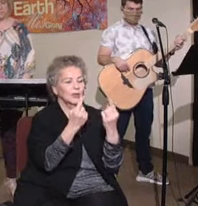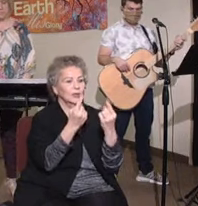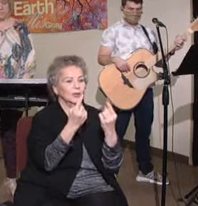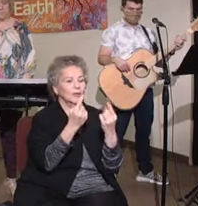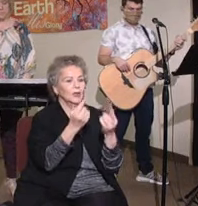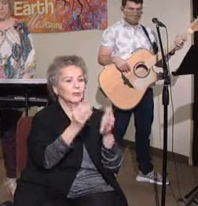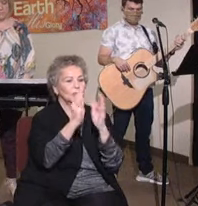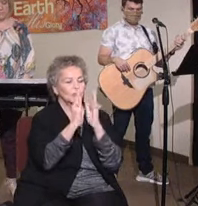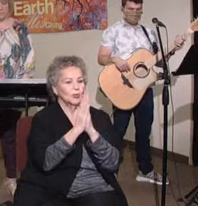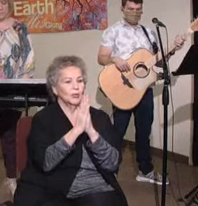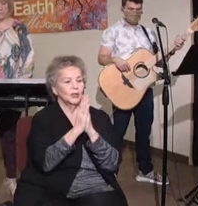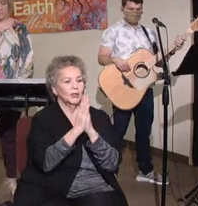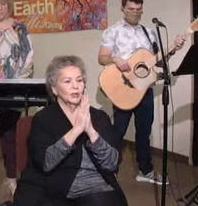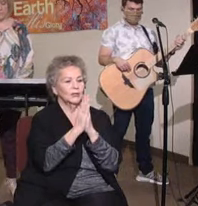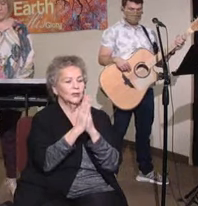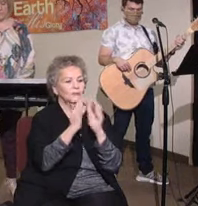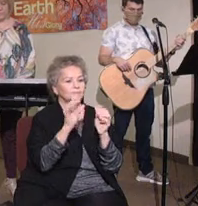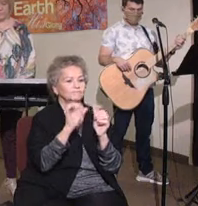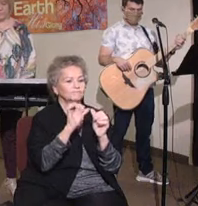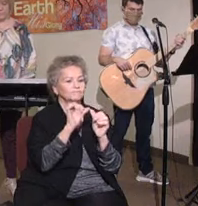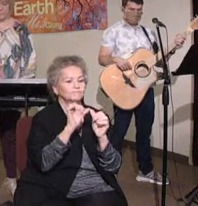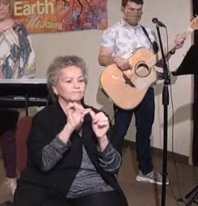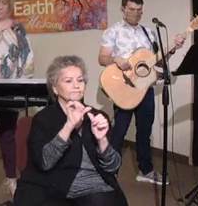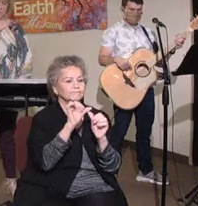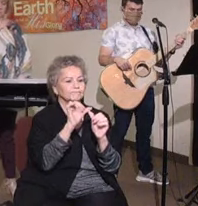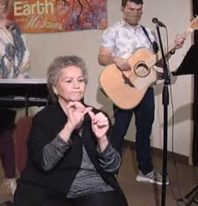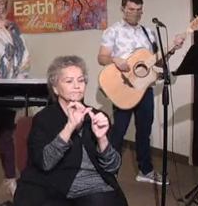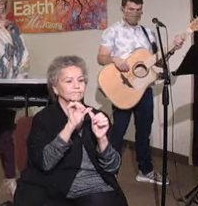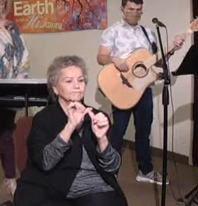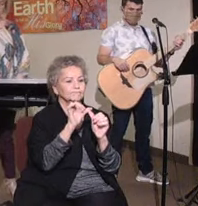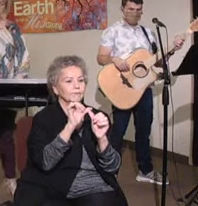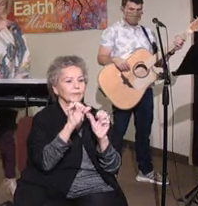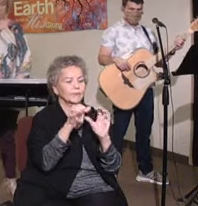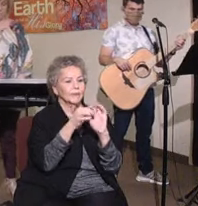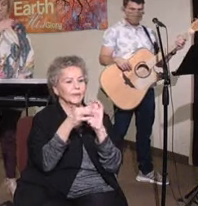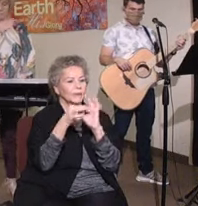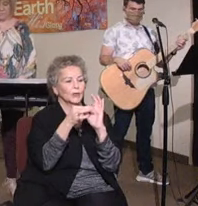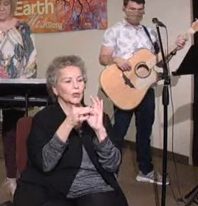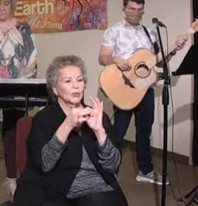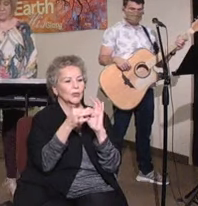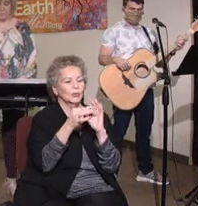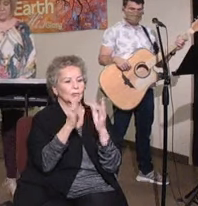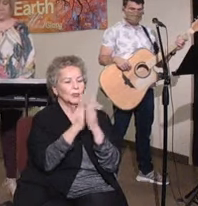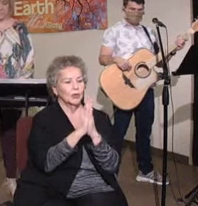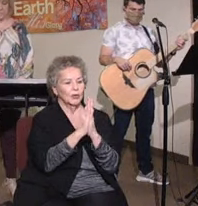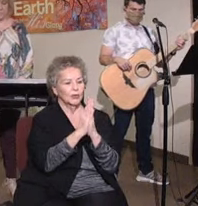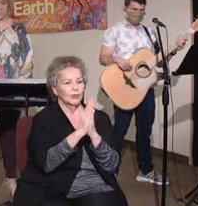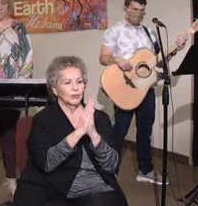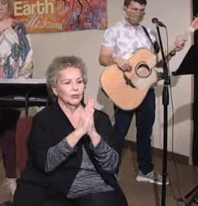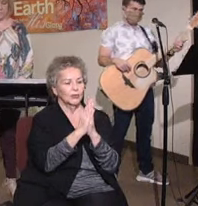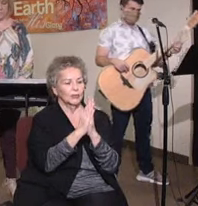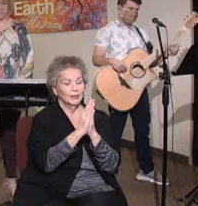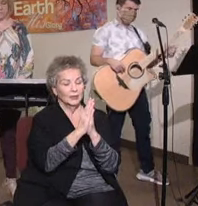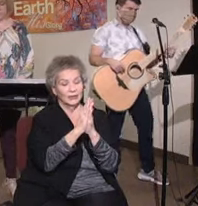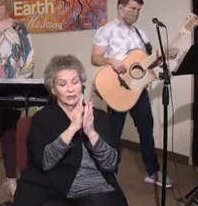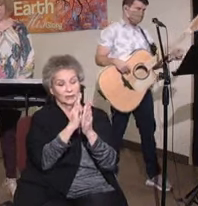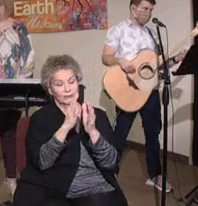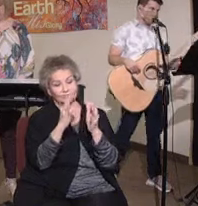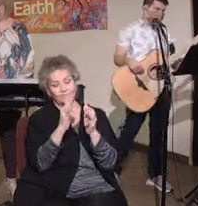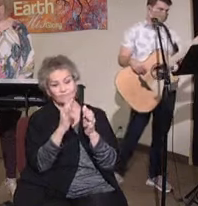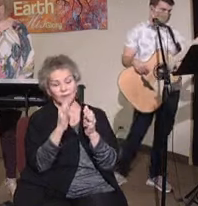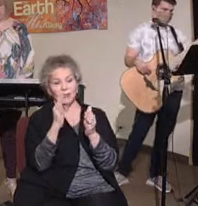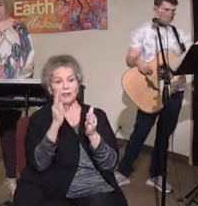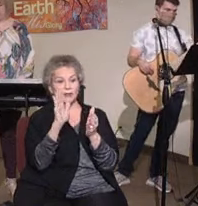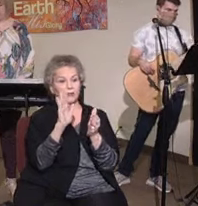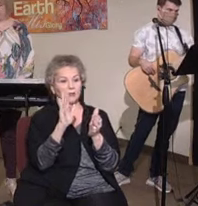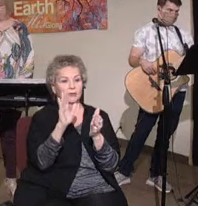prayer in Jesus' name. So step out by faith. Take your needs list at home and begin to pray over